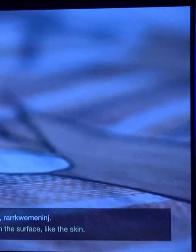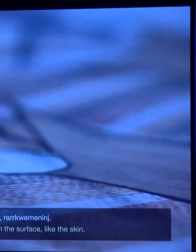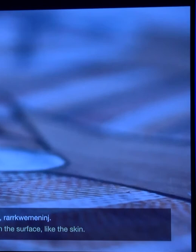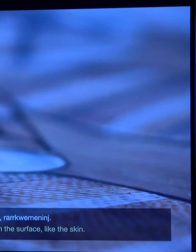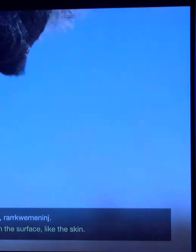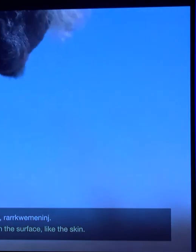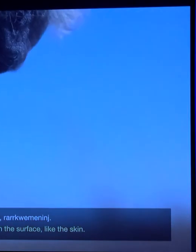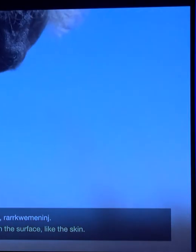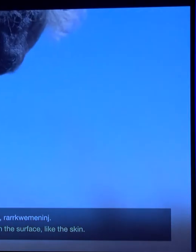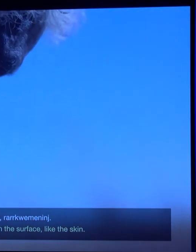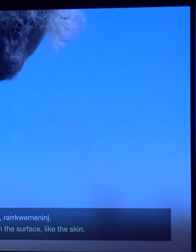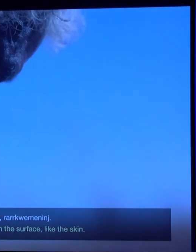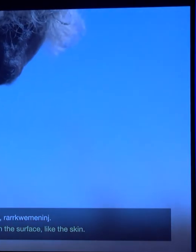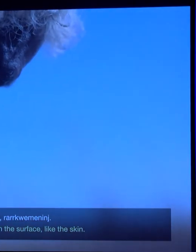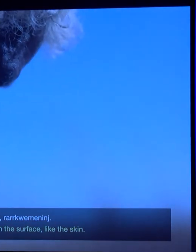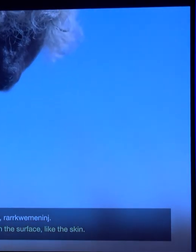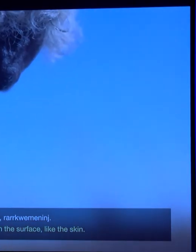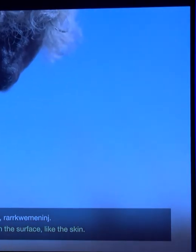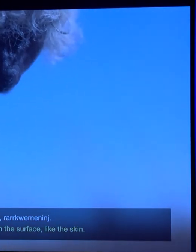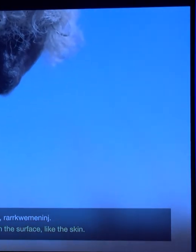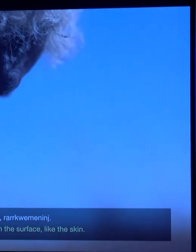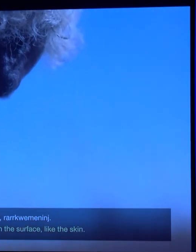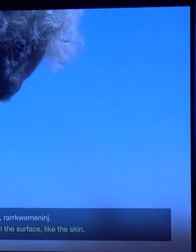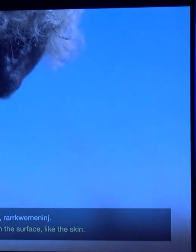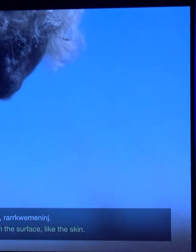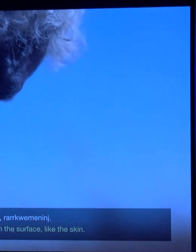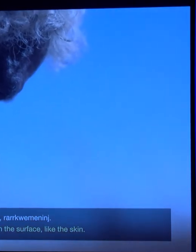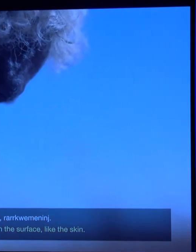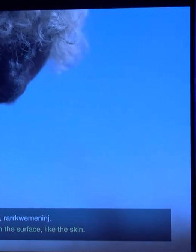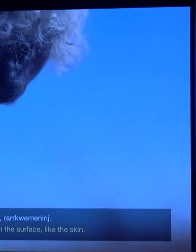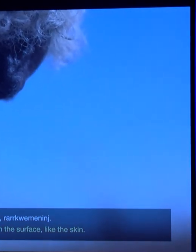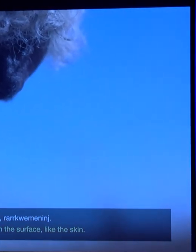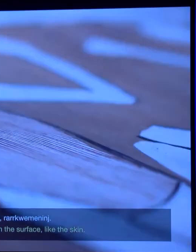lar one boy gula dore lar gue men